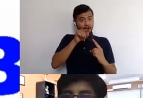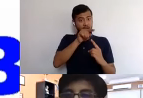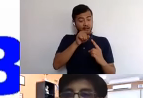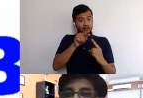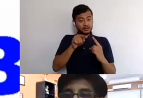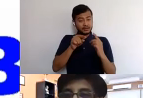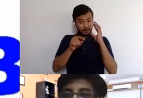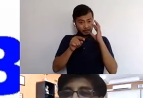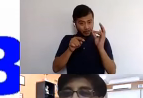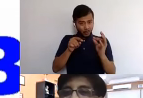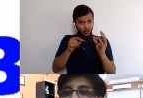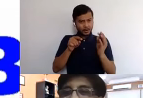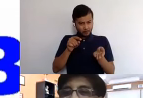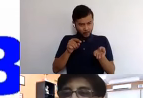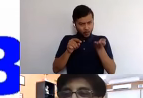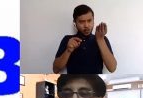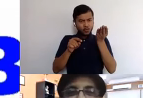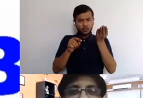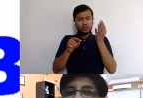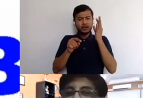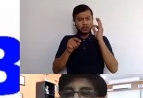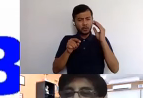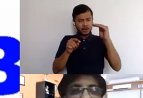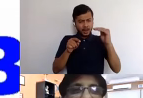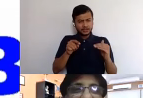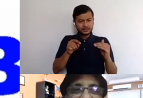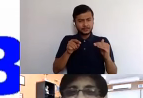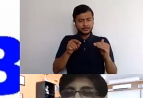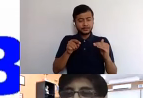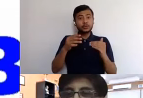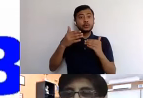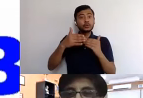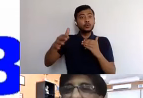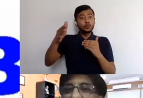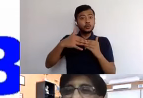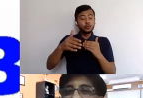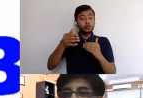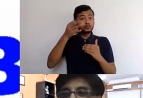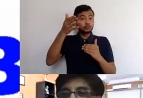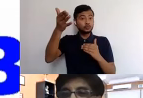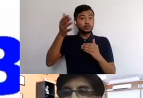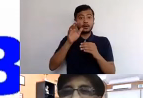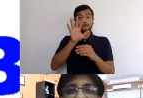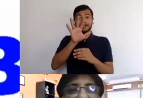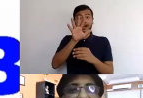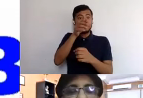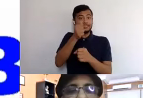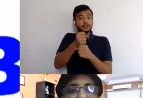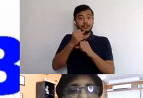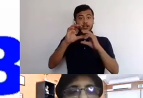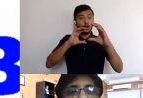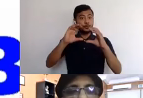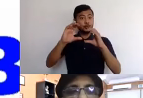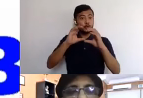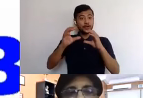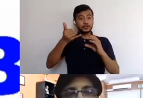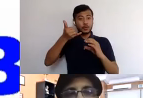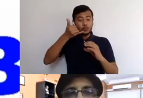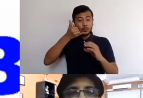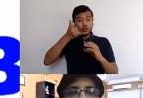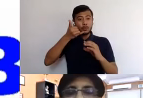when we roll out the 5G cellular mobile communication systems. And in Indian